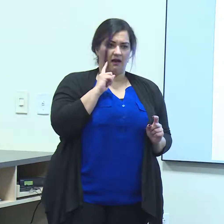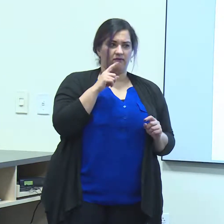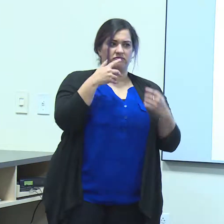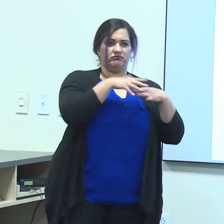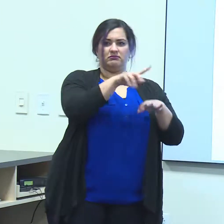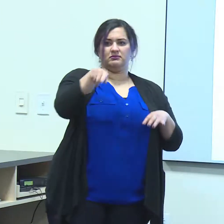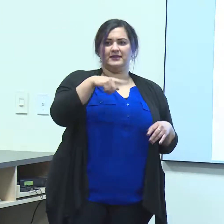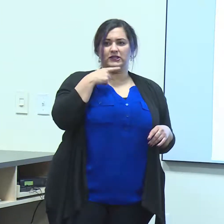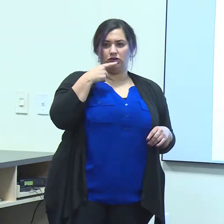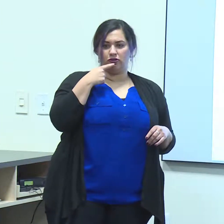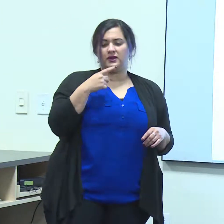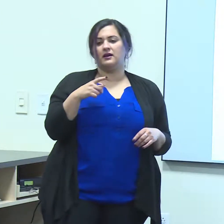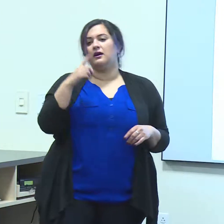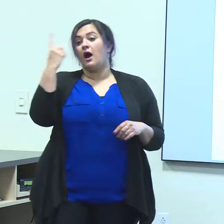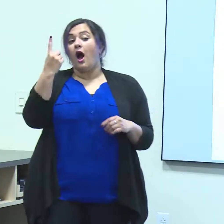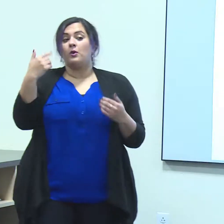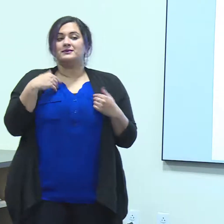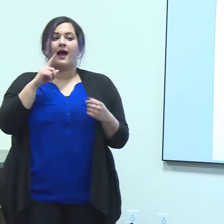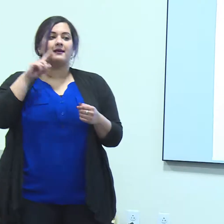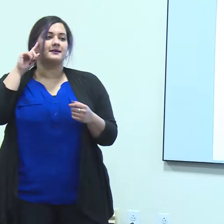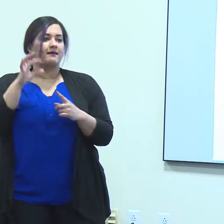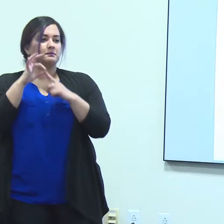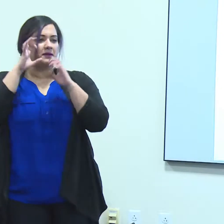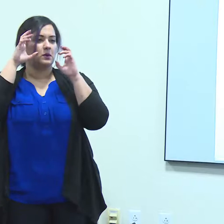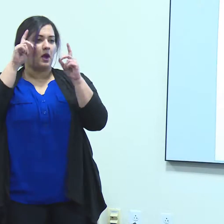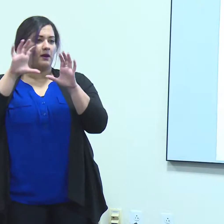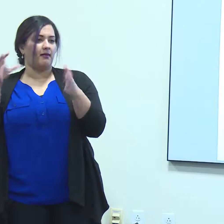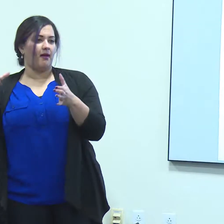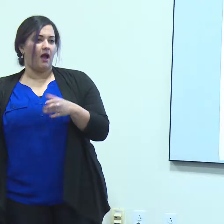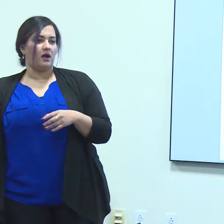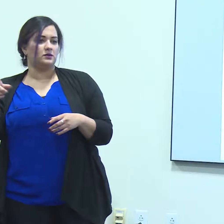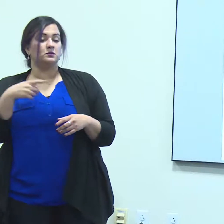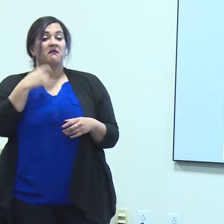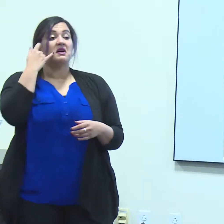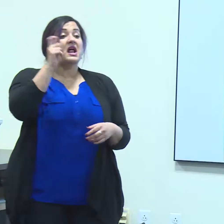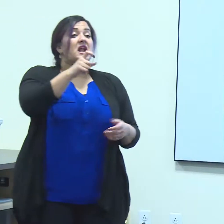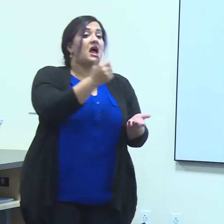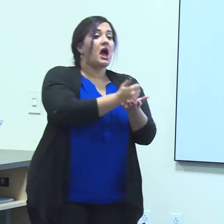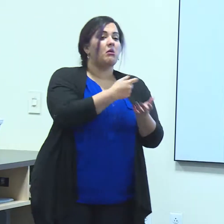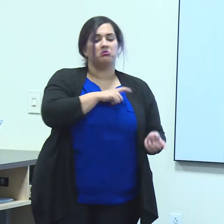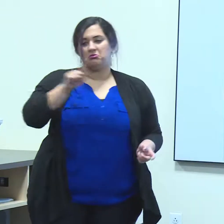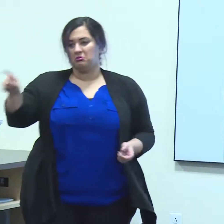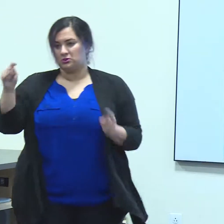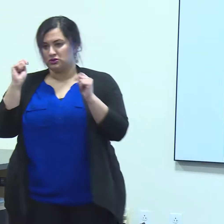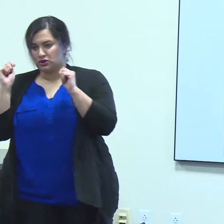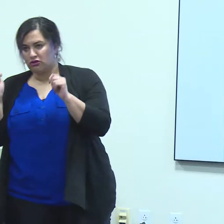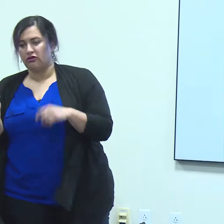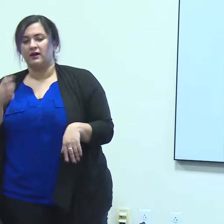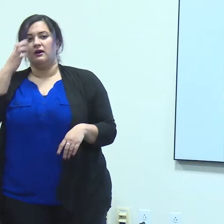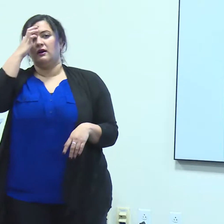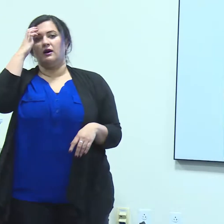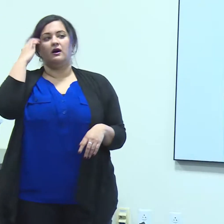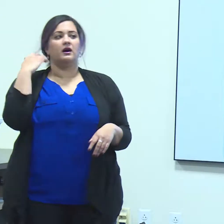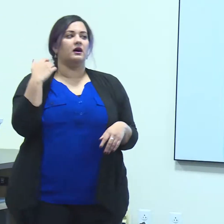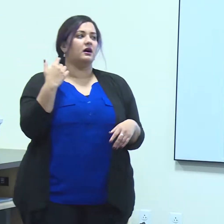deaf person in a school of hearing individuals. Sometimes I would need help and go to a tutor.